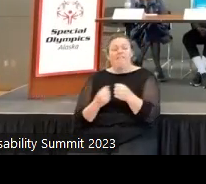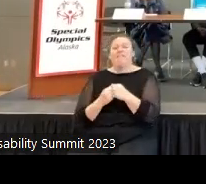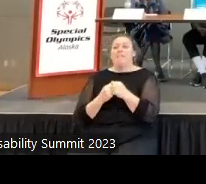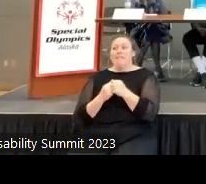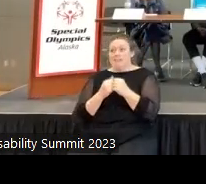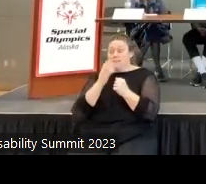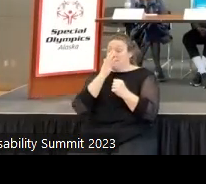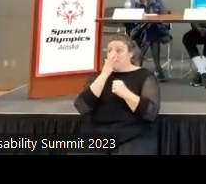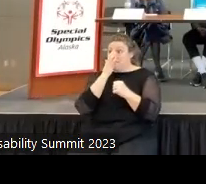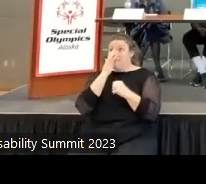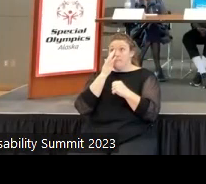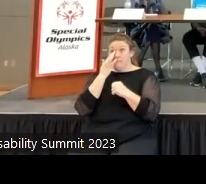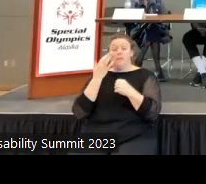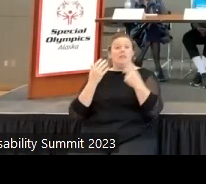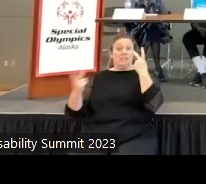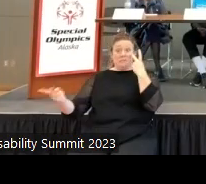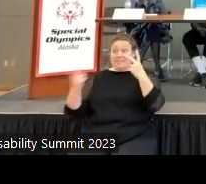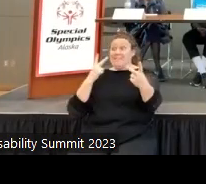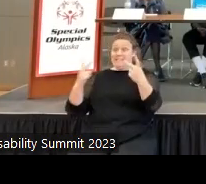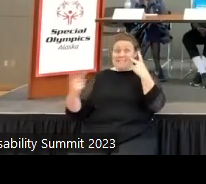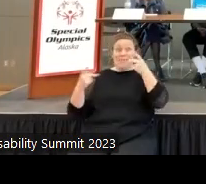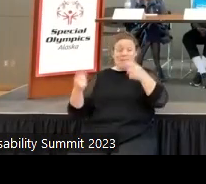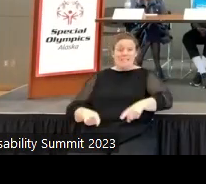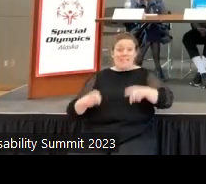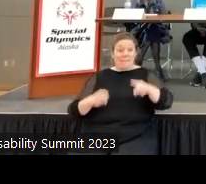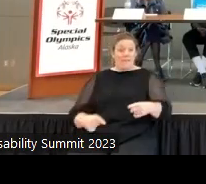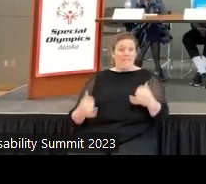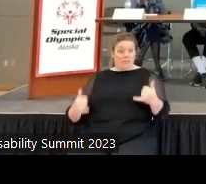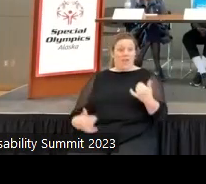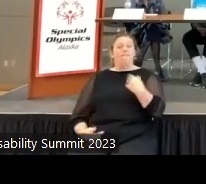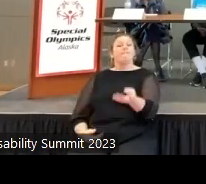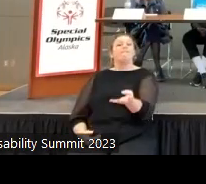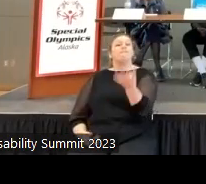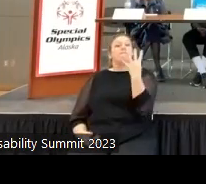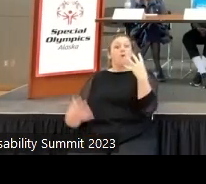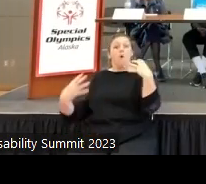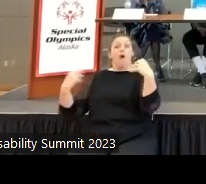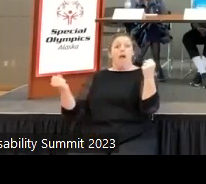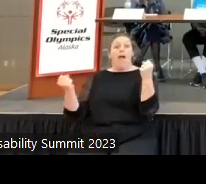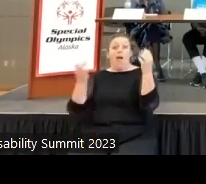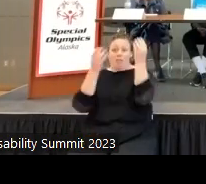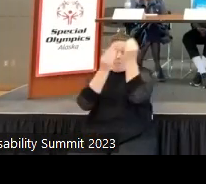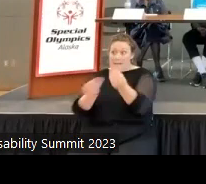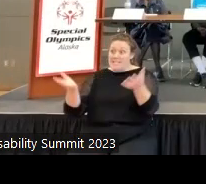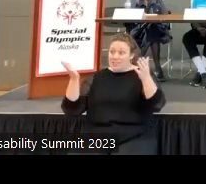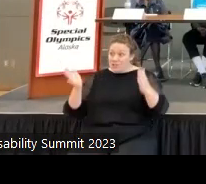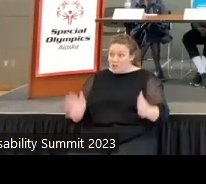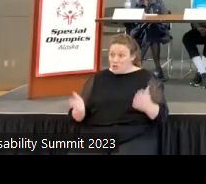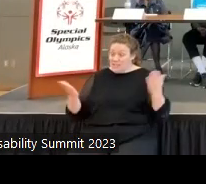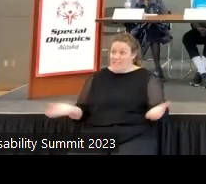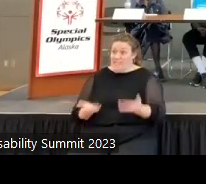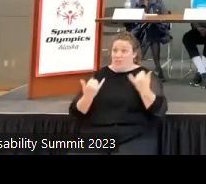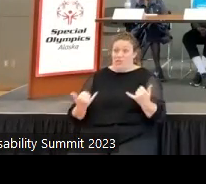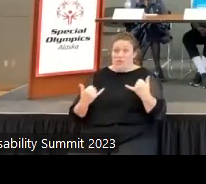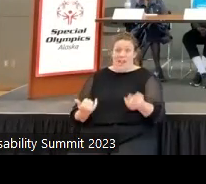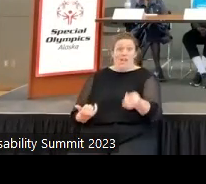see what's happening today. We had 4 health messengers here and 2 of them are at the table today speaking about better health